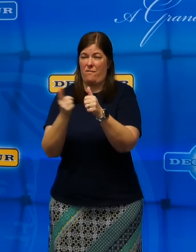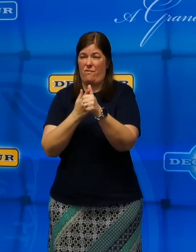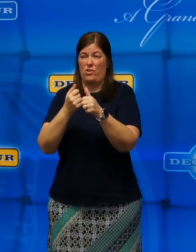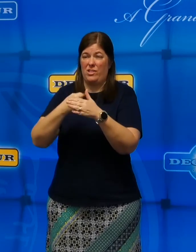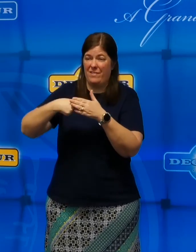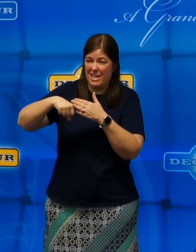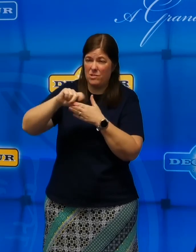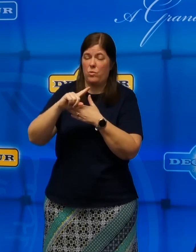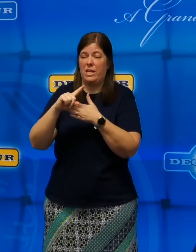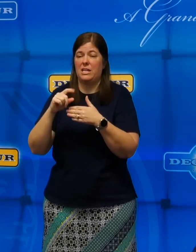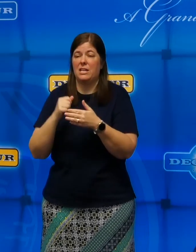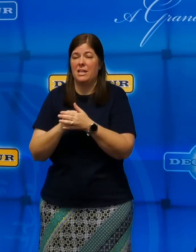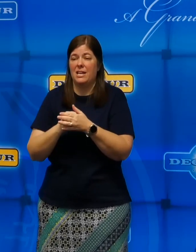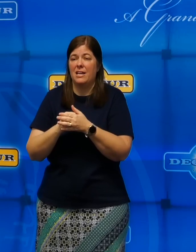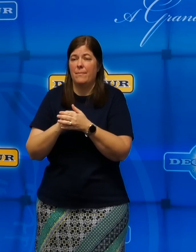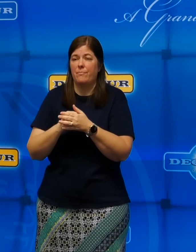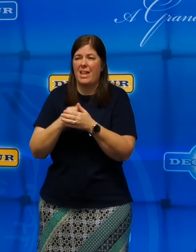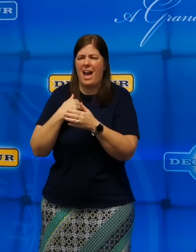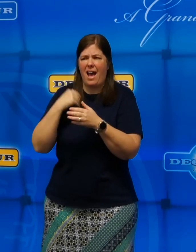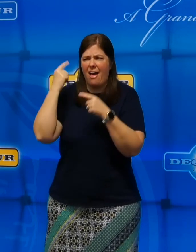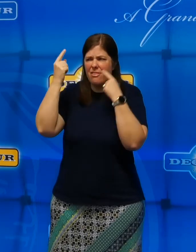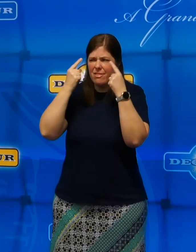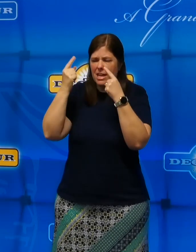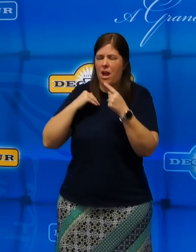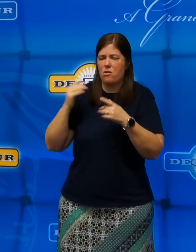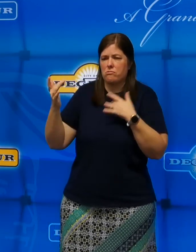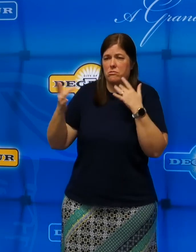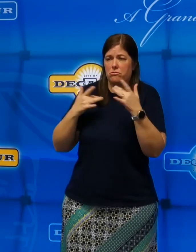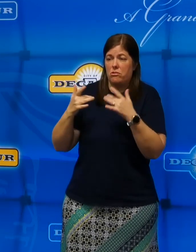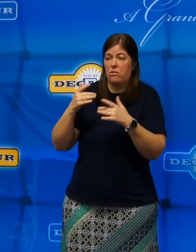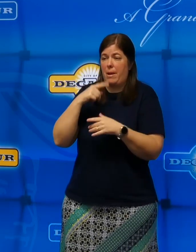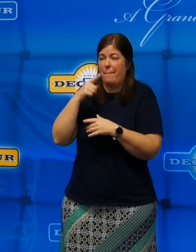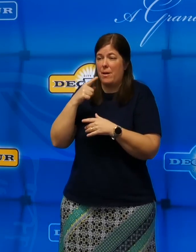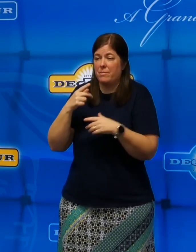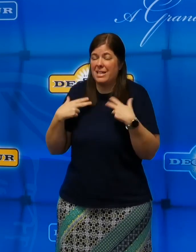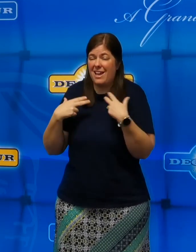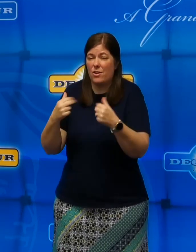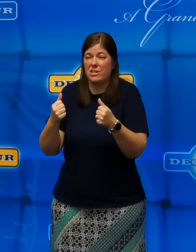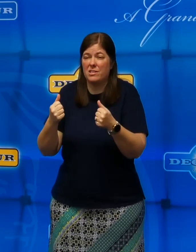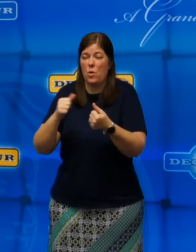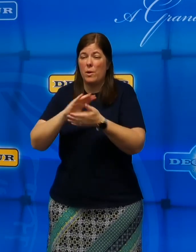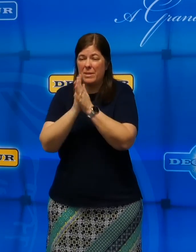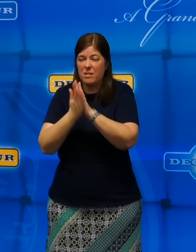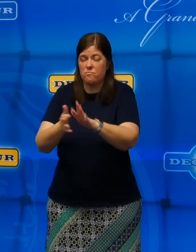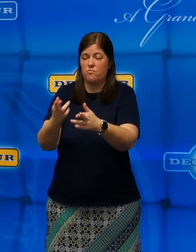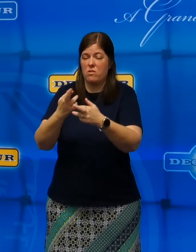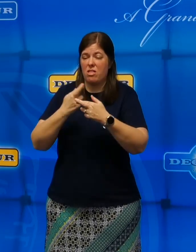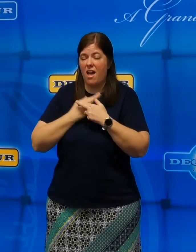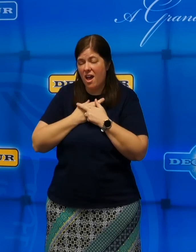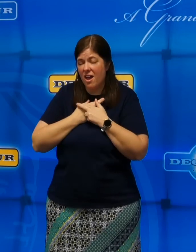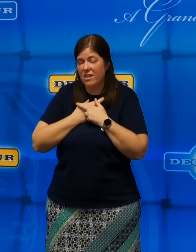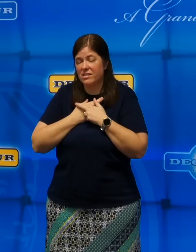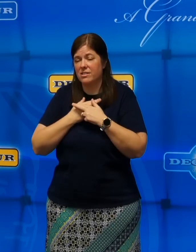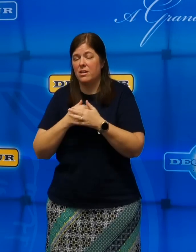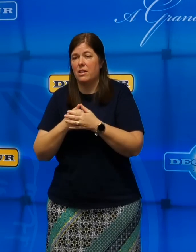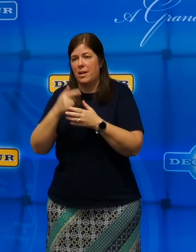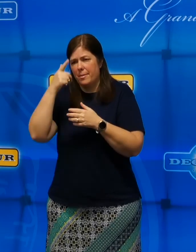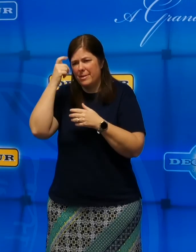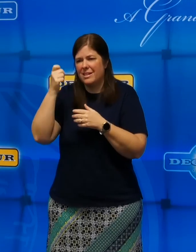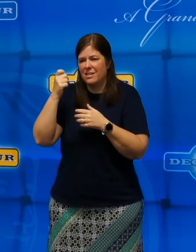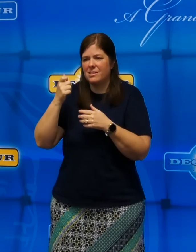going to happen. I think our concern in public health is that we're going to relax. Obviously, because of livelihood, we have